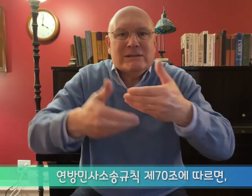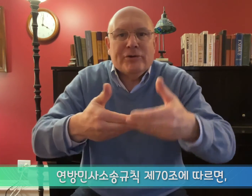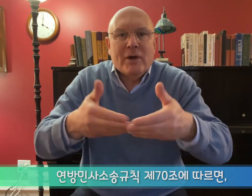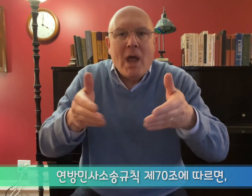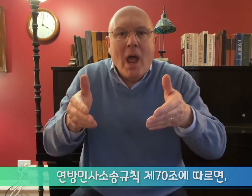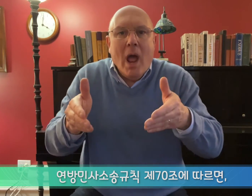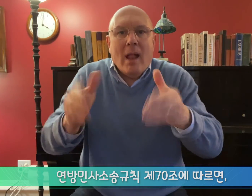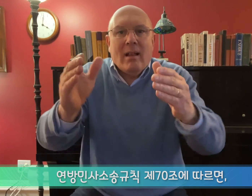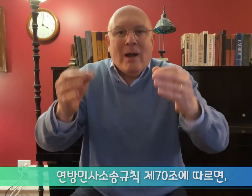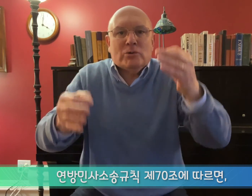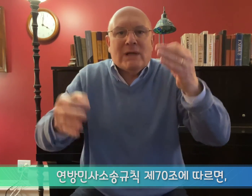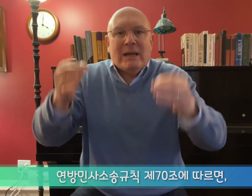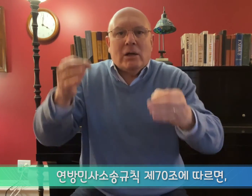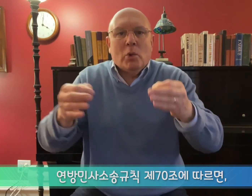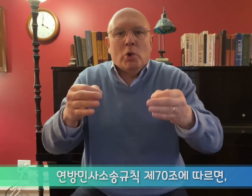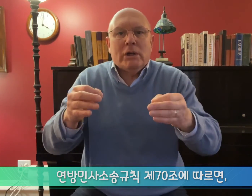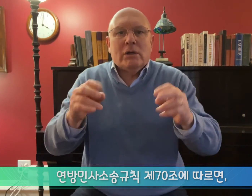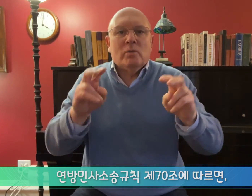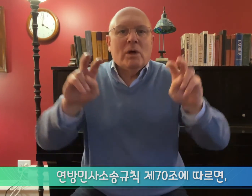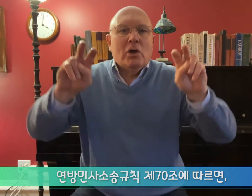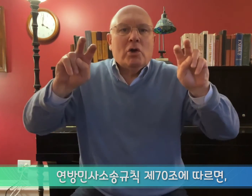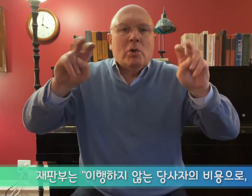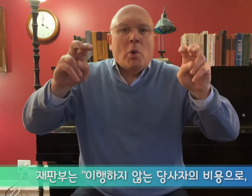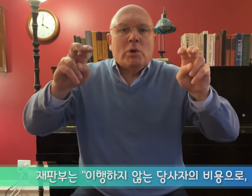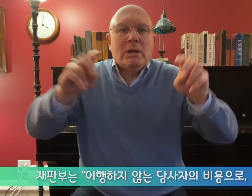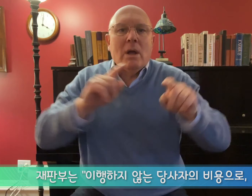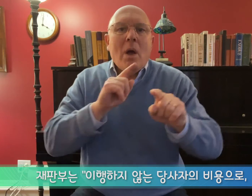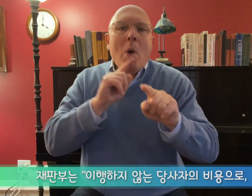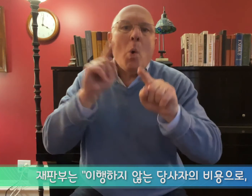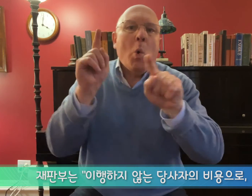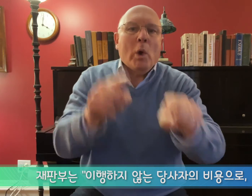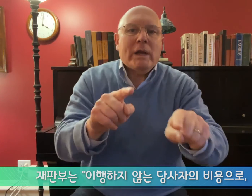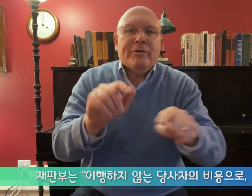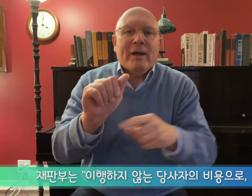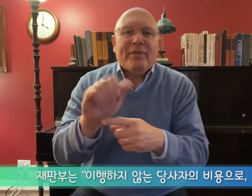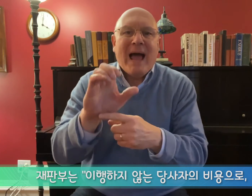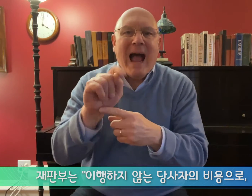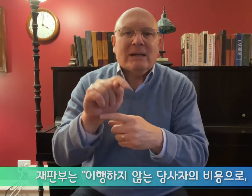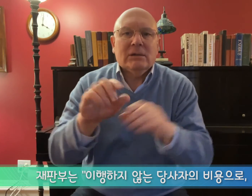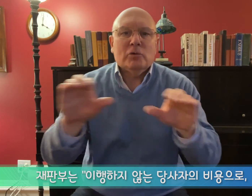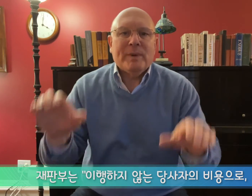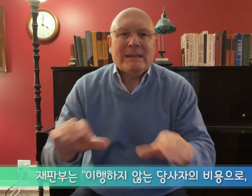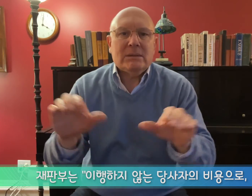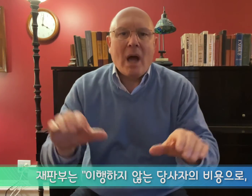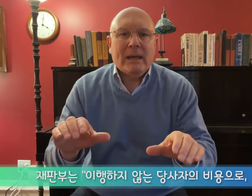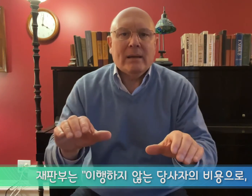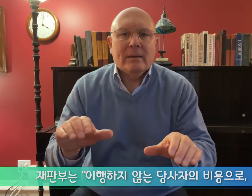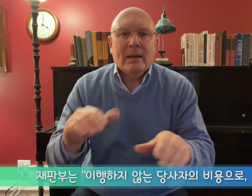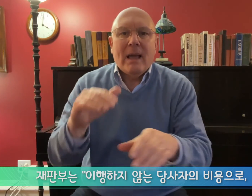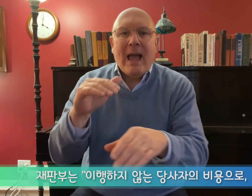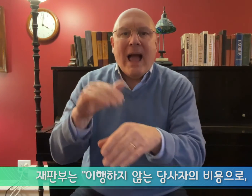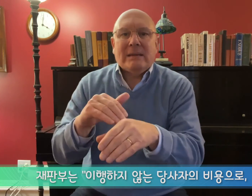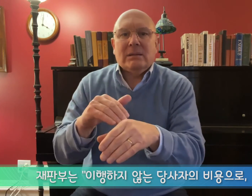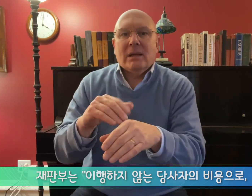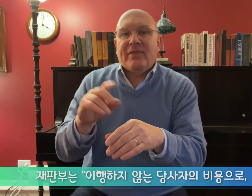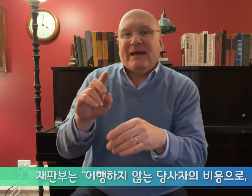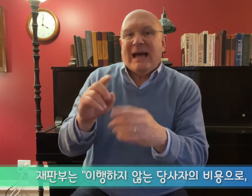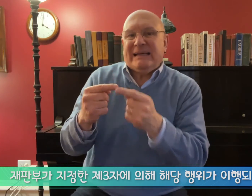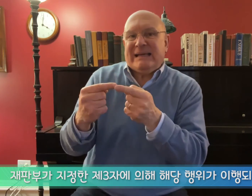of Civil Procedure allows a court to, quote, order the act to be done